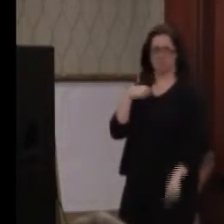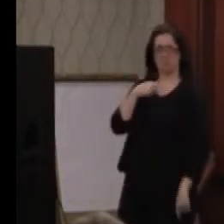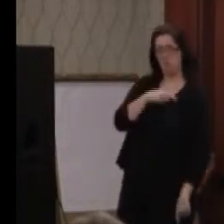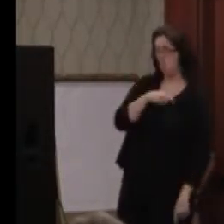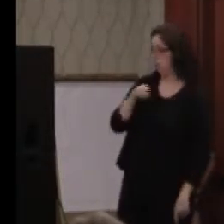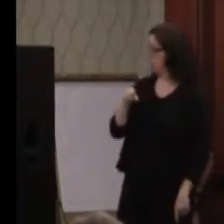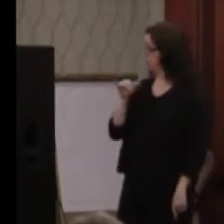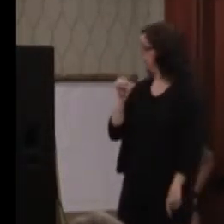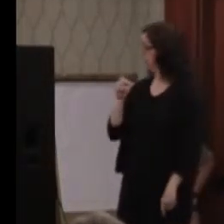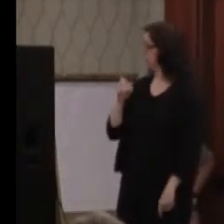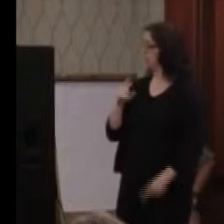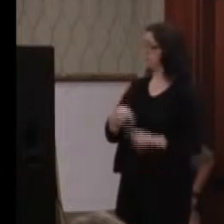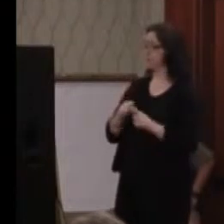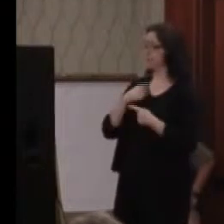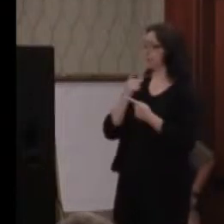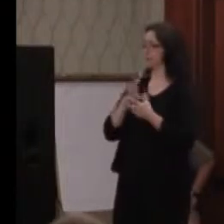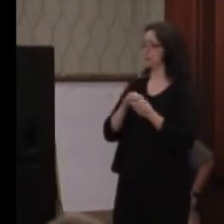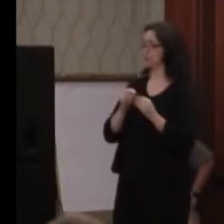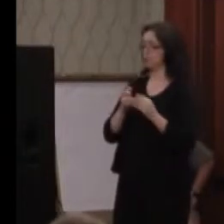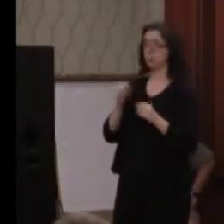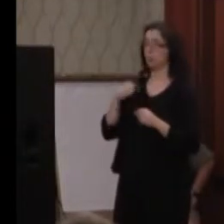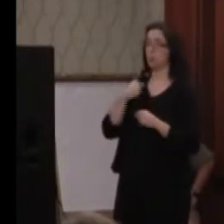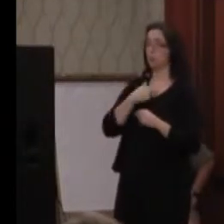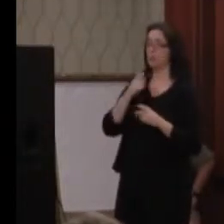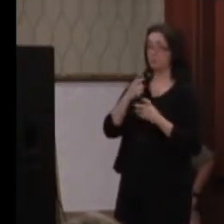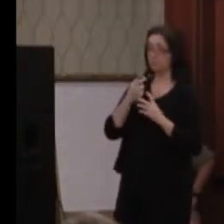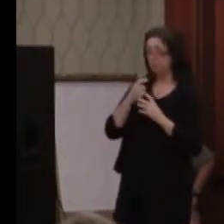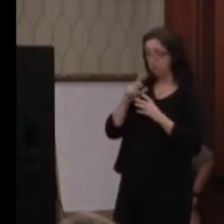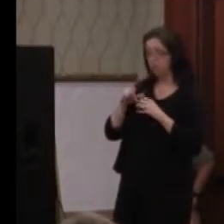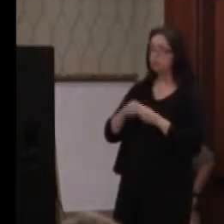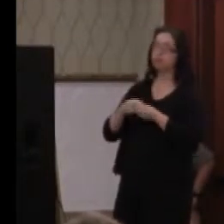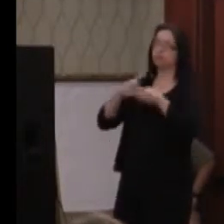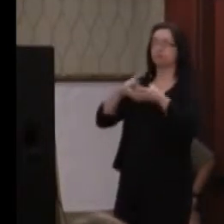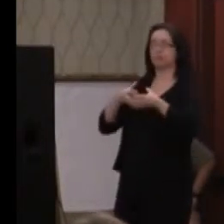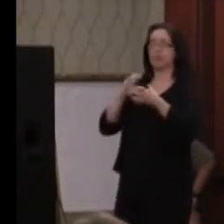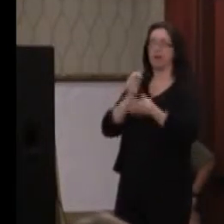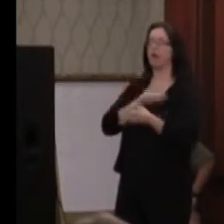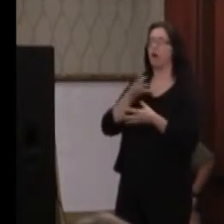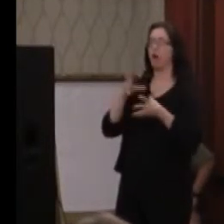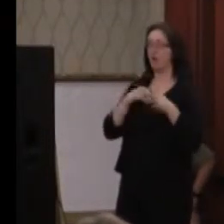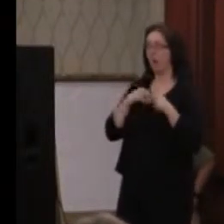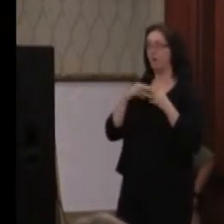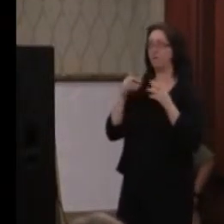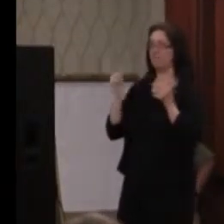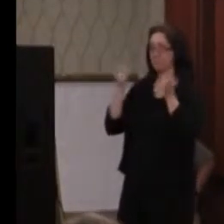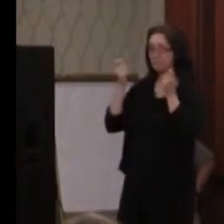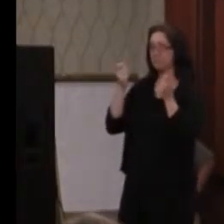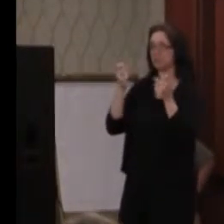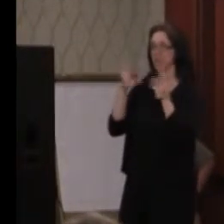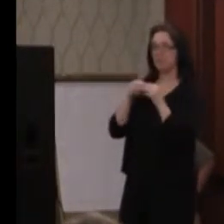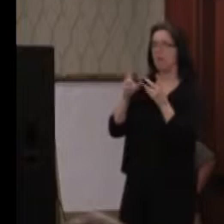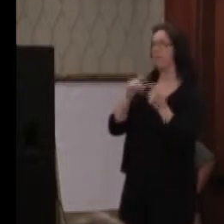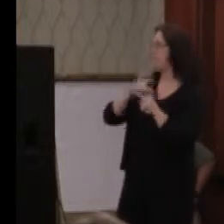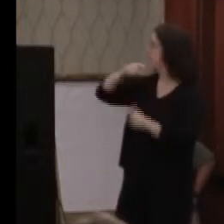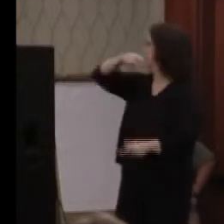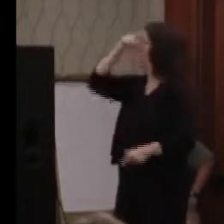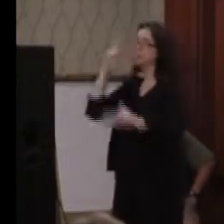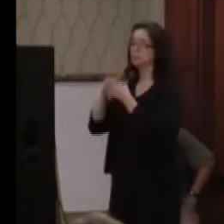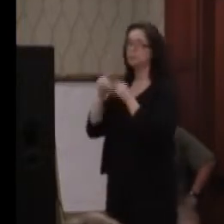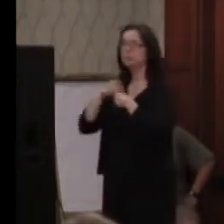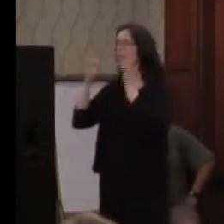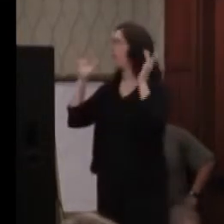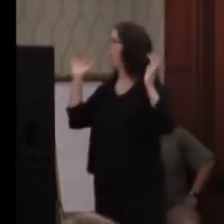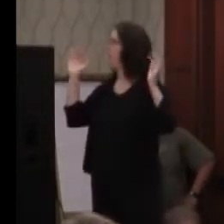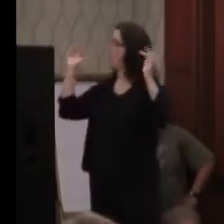Jackie who tells stories. So we need to start our own festival and our own conference. And bam, I mean, black storytellers came